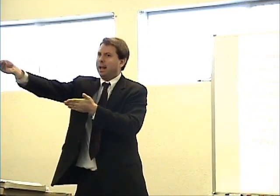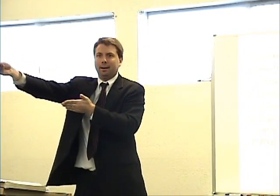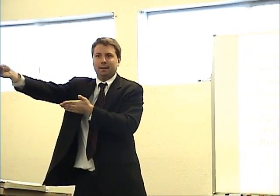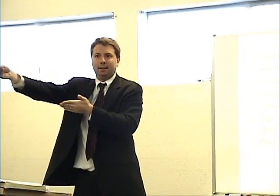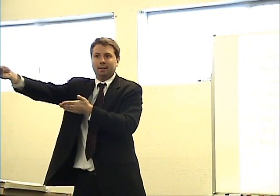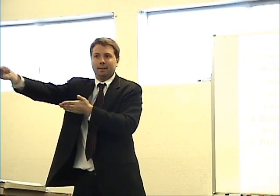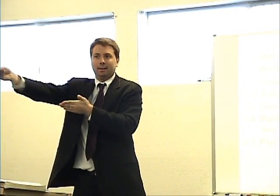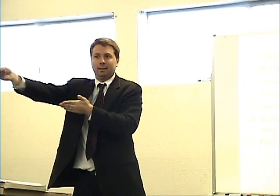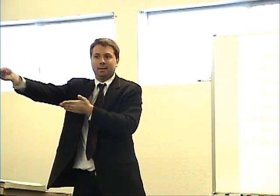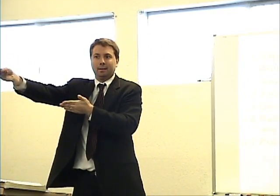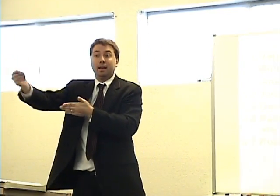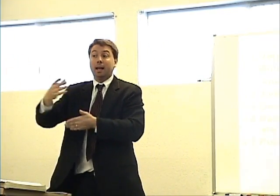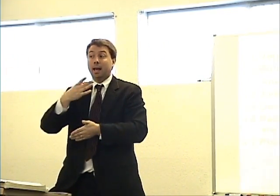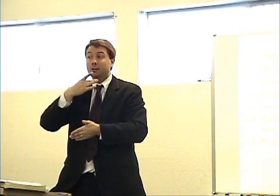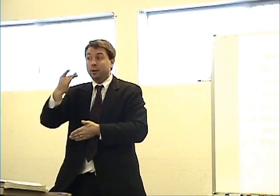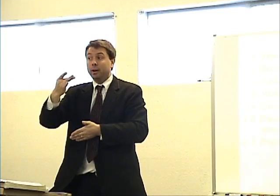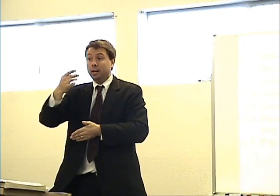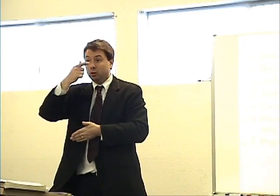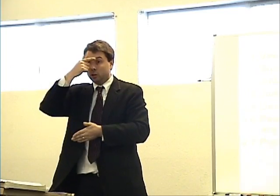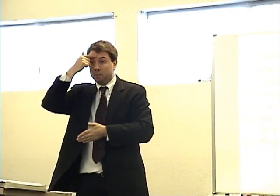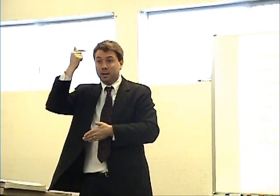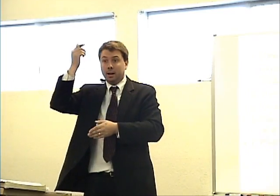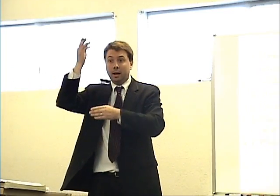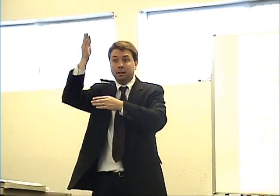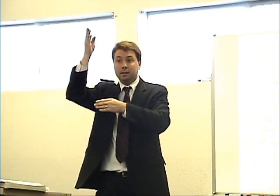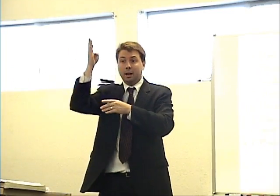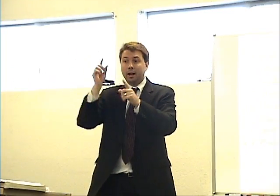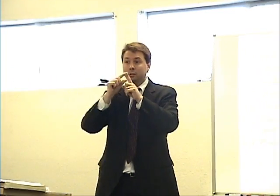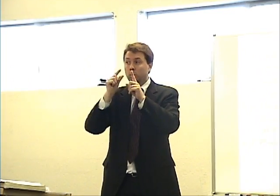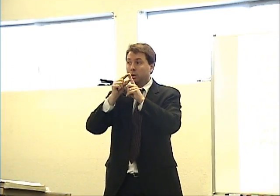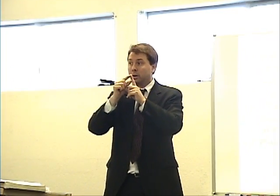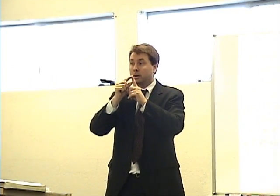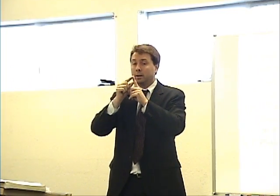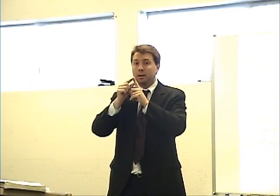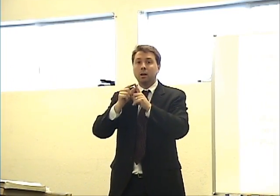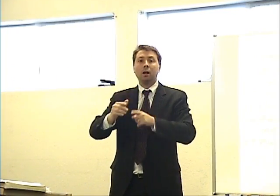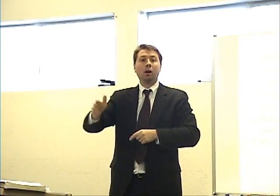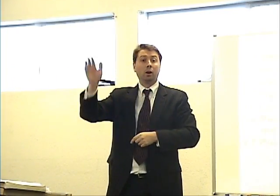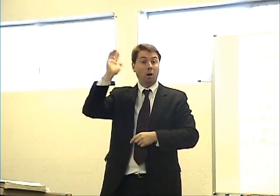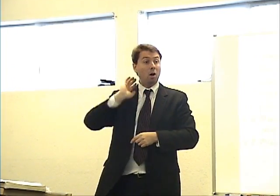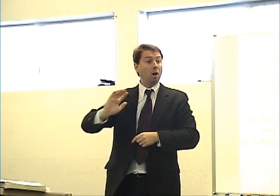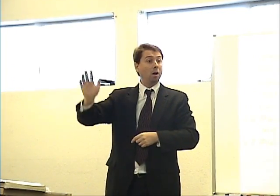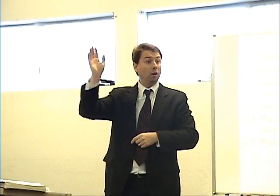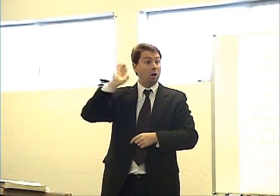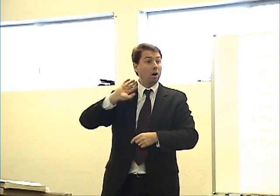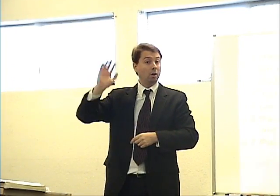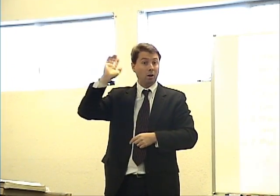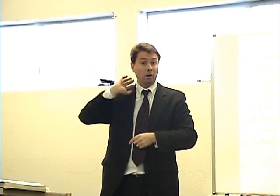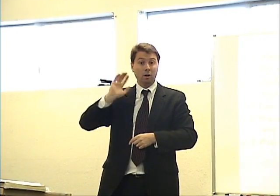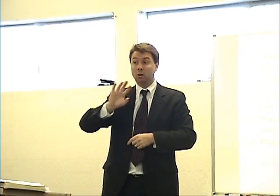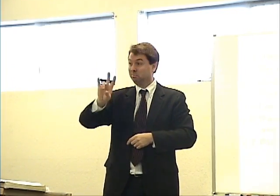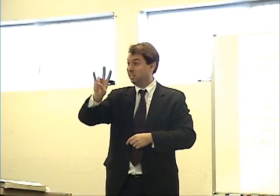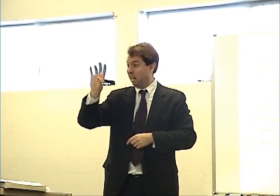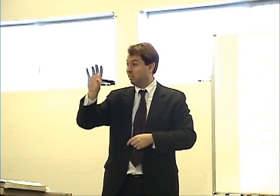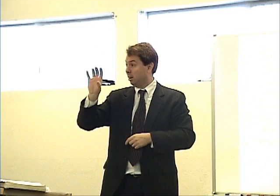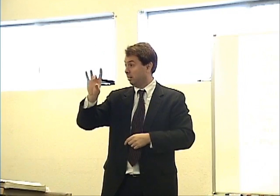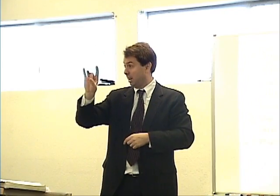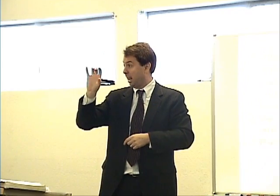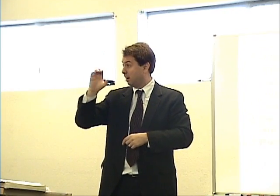it. And it's very interesting because God's word, long, long, long ago, 700,